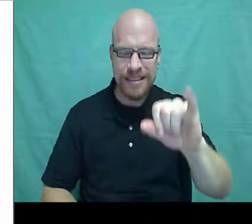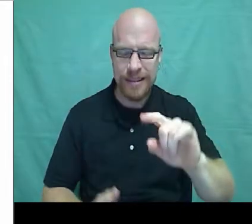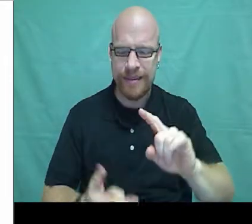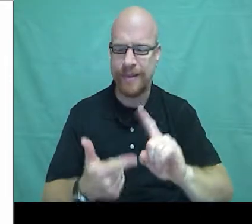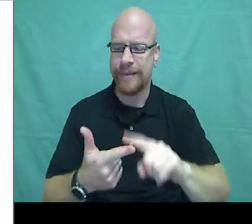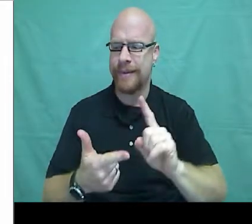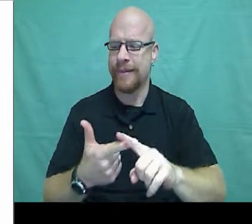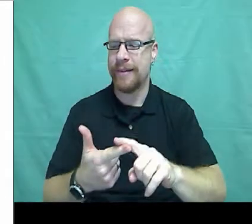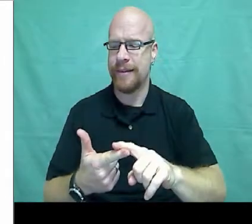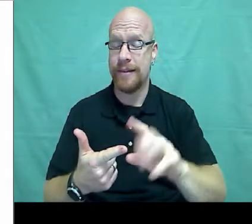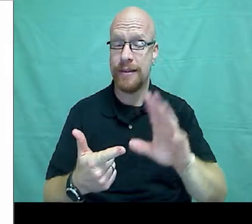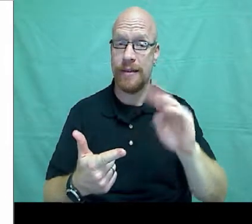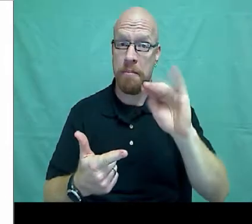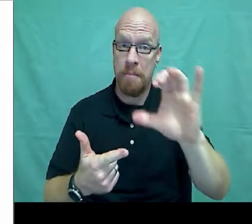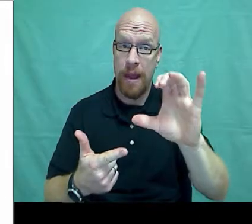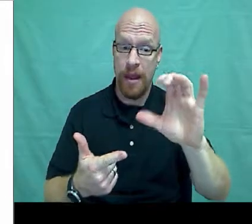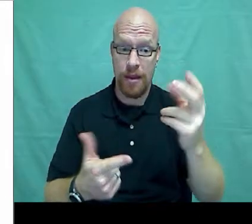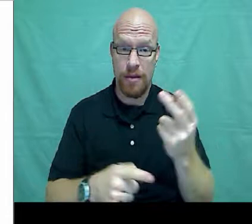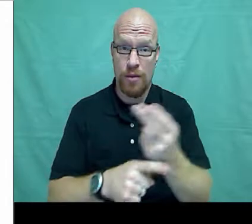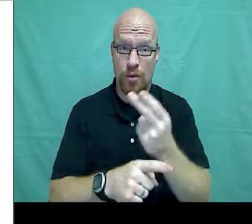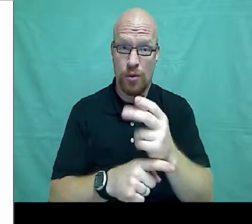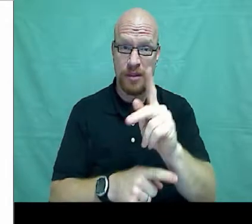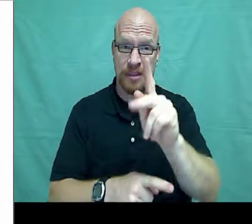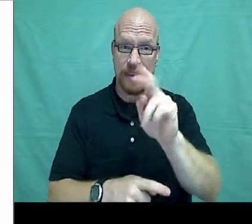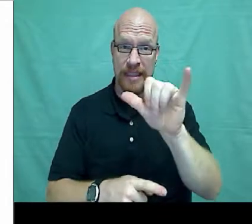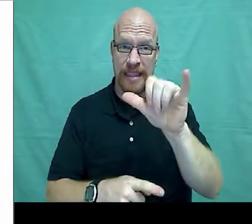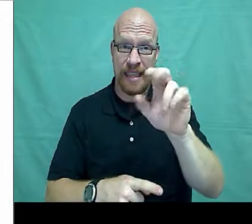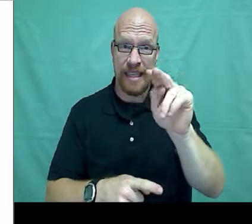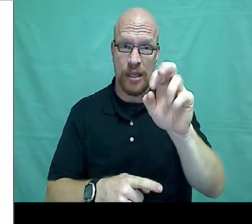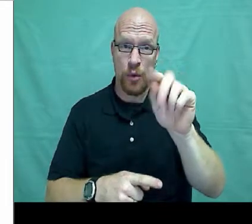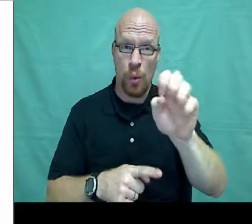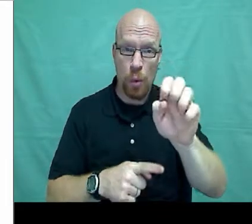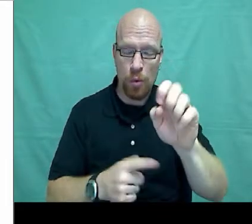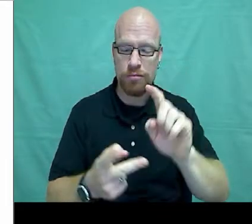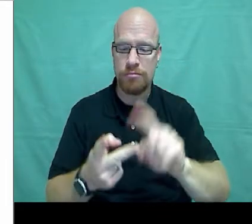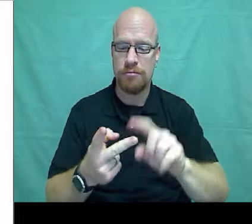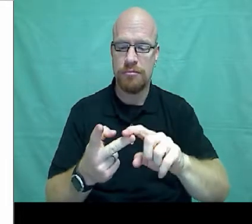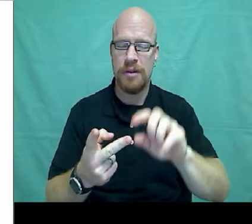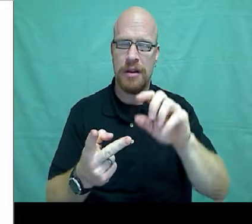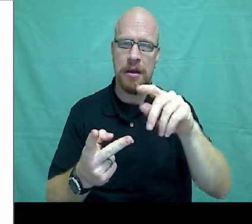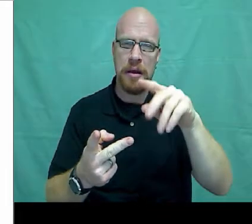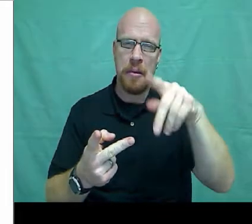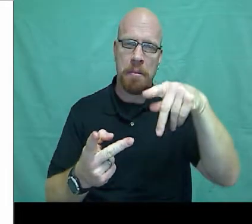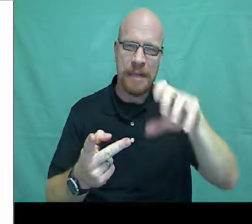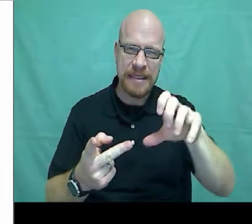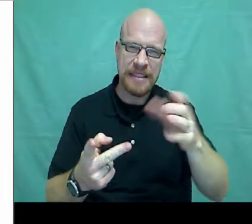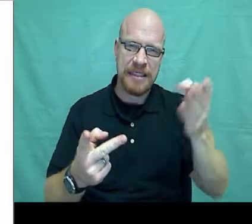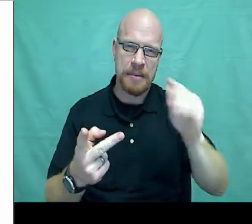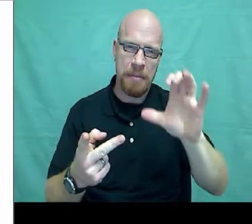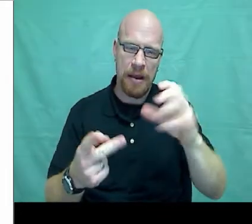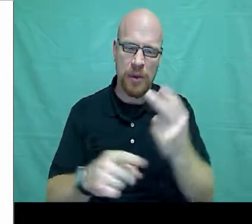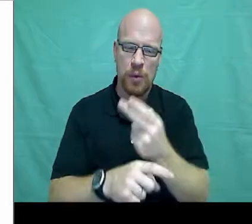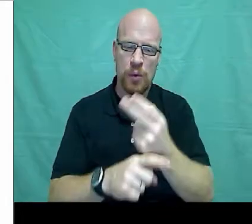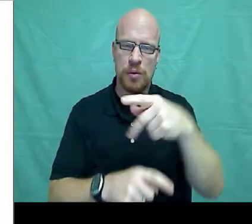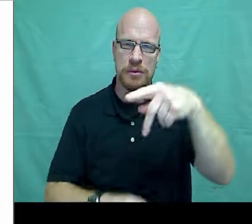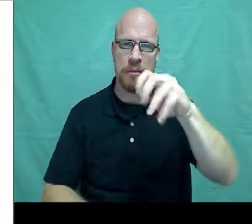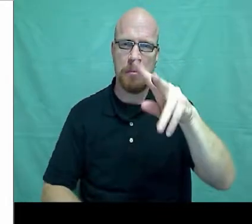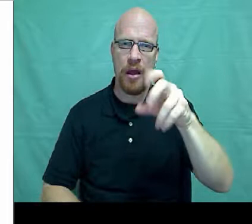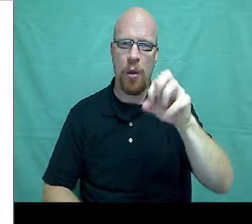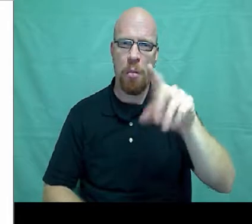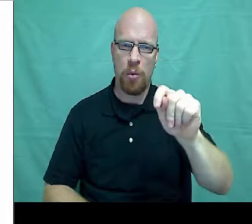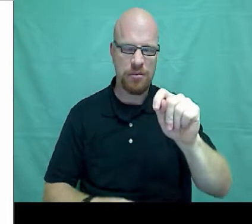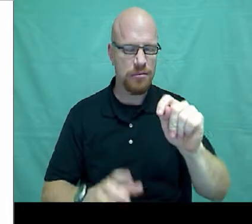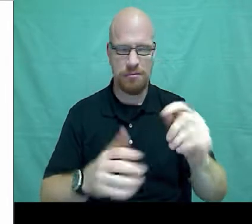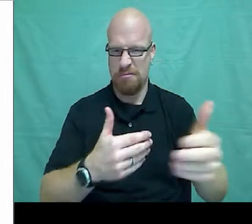Prezi presentation material online. If you have a Macintosh computer, you can use PowerPoint or Keynote. And of course,